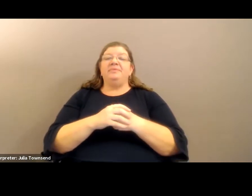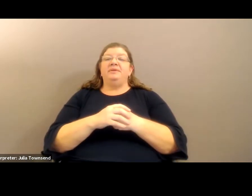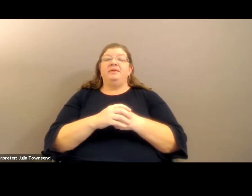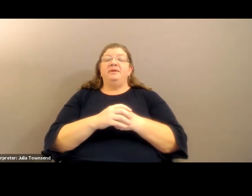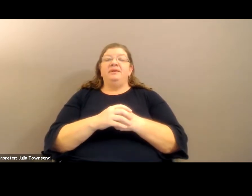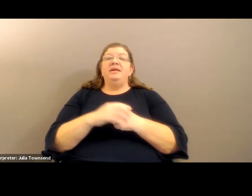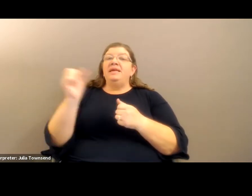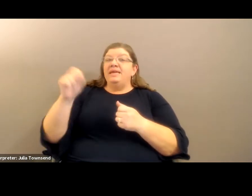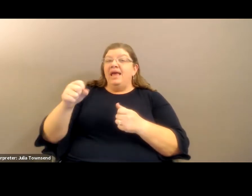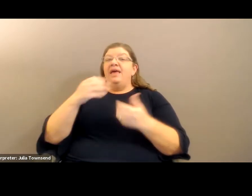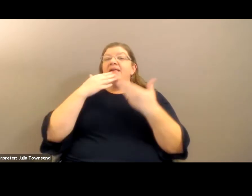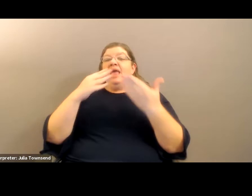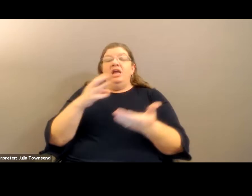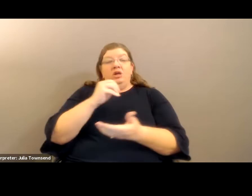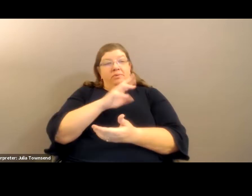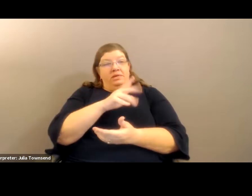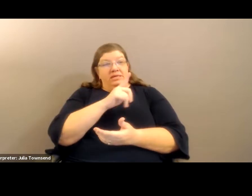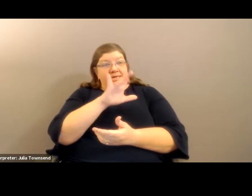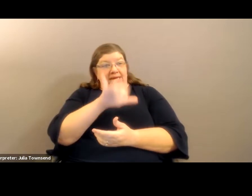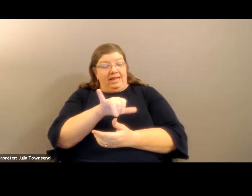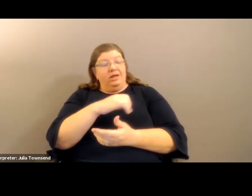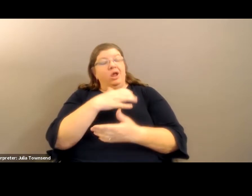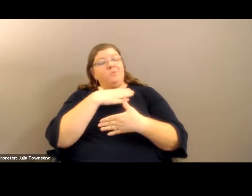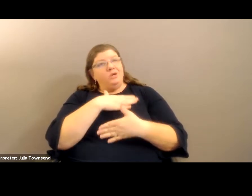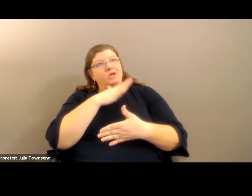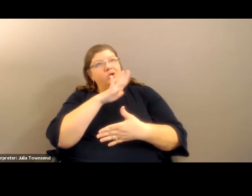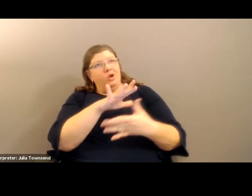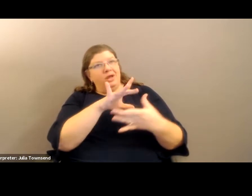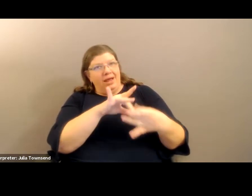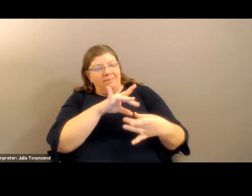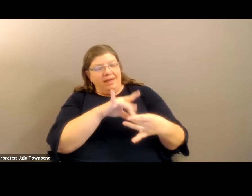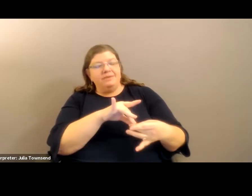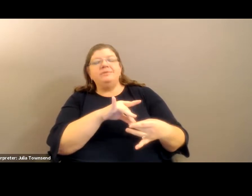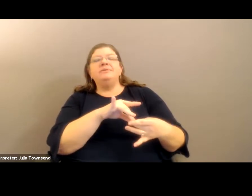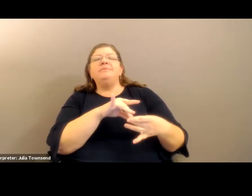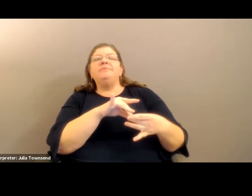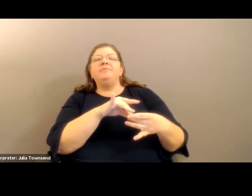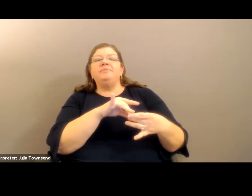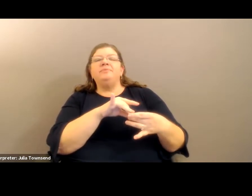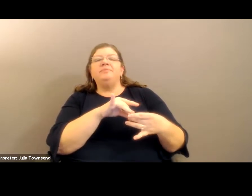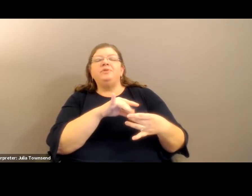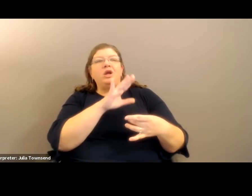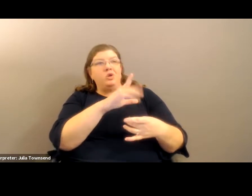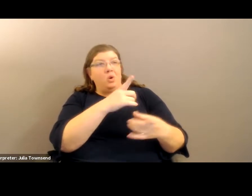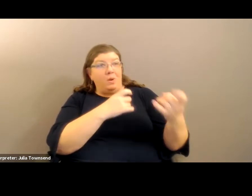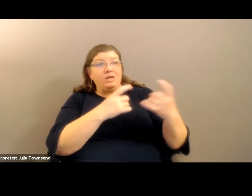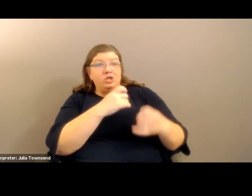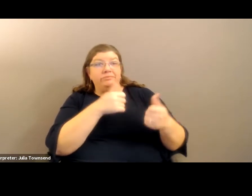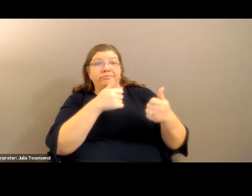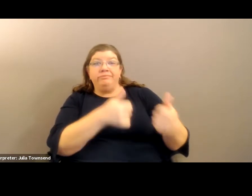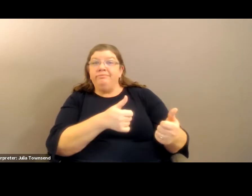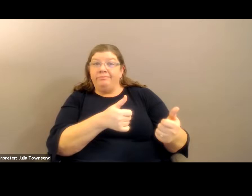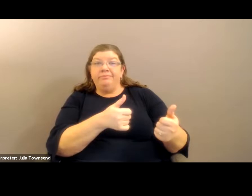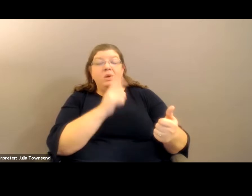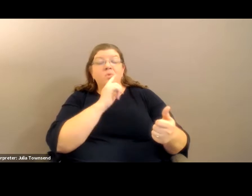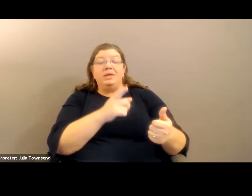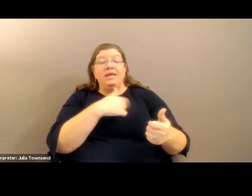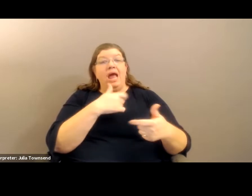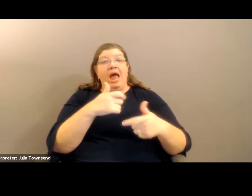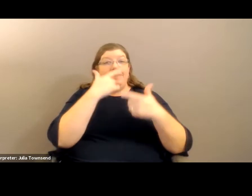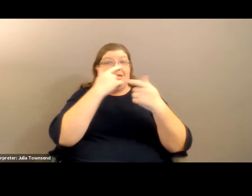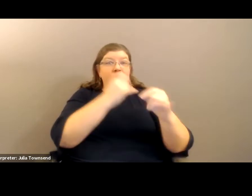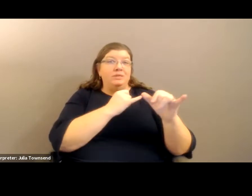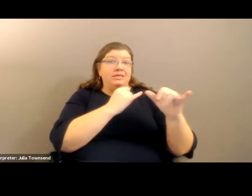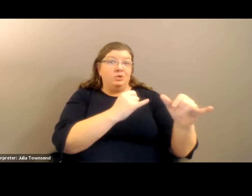Yes, thank you, Mr. Kelly. I really appreciate your comments and your question. I'm also interested in